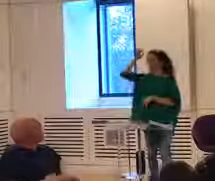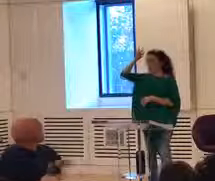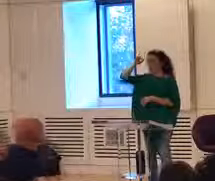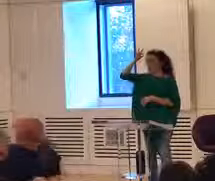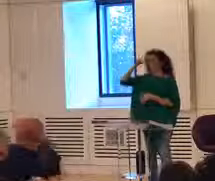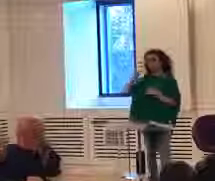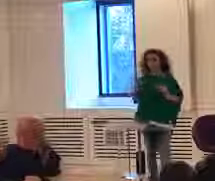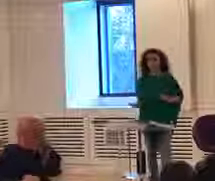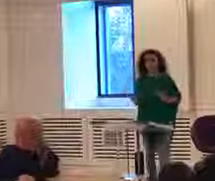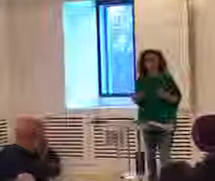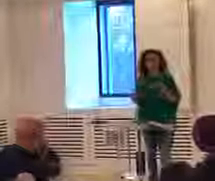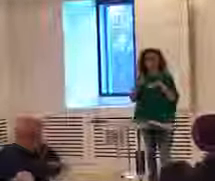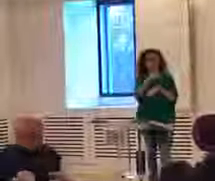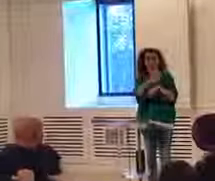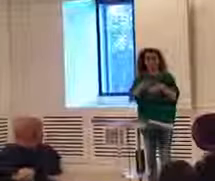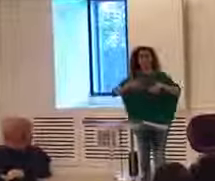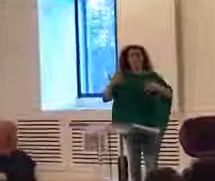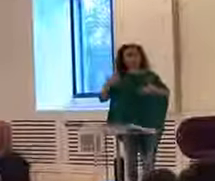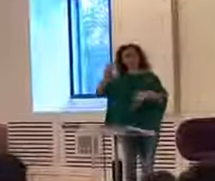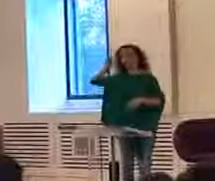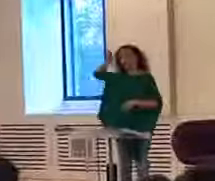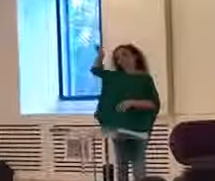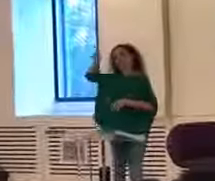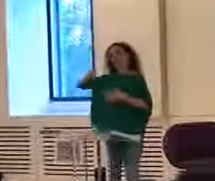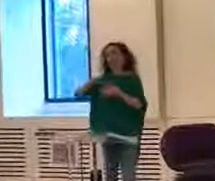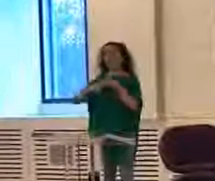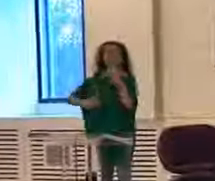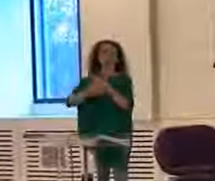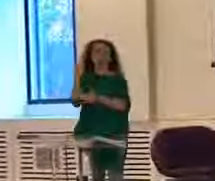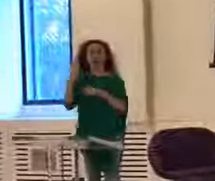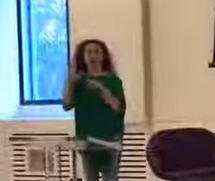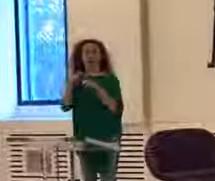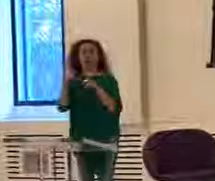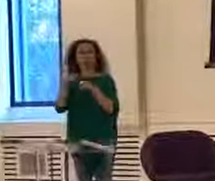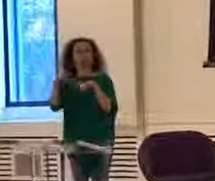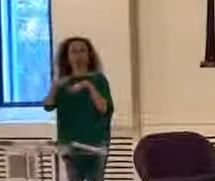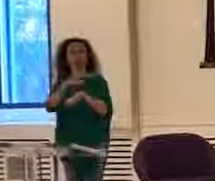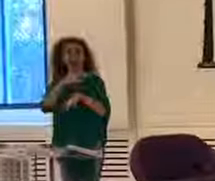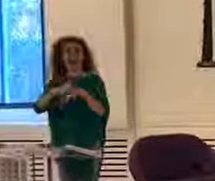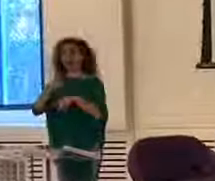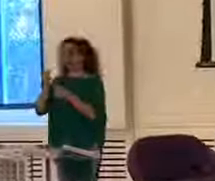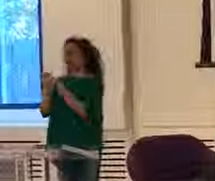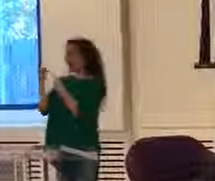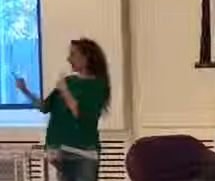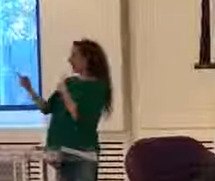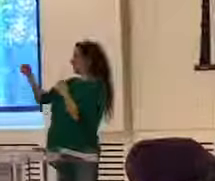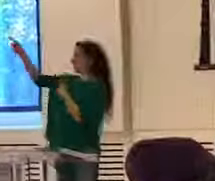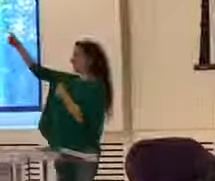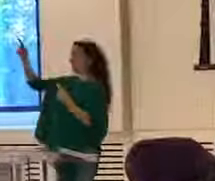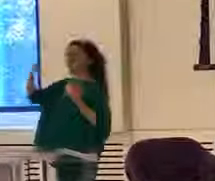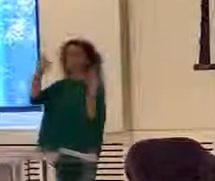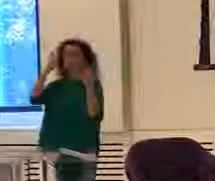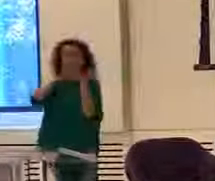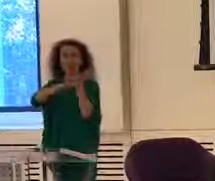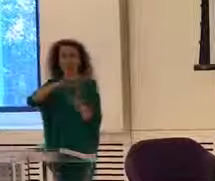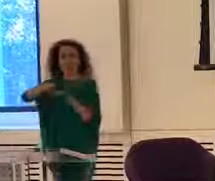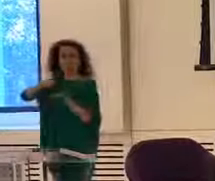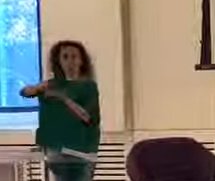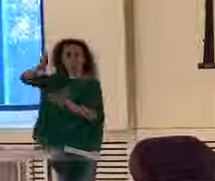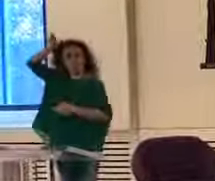4.48 Psychosis is now performing at the new Diorama Theatre, which is not far from here. It's about 10